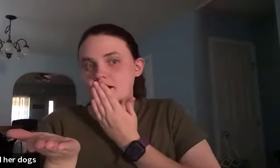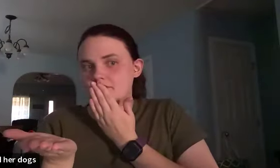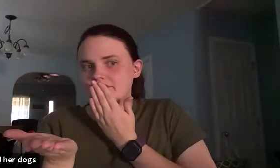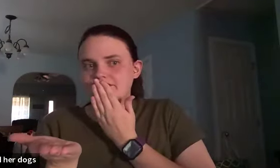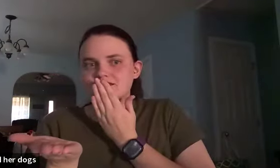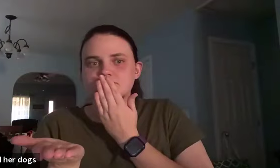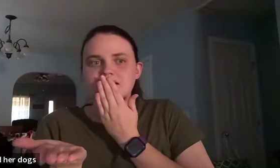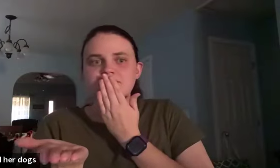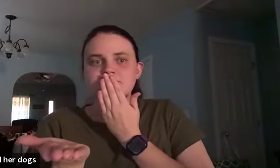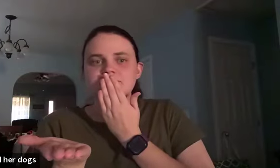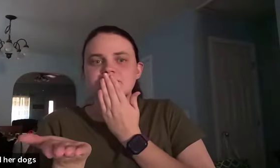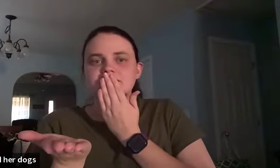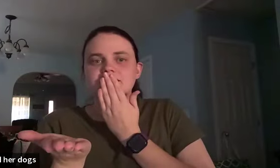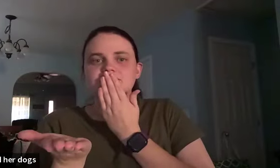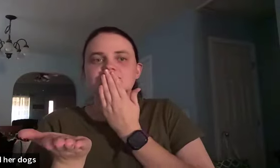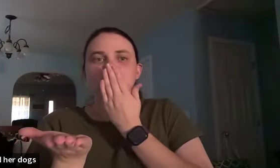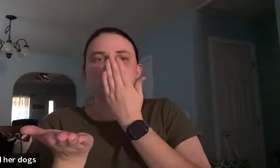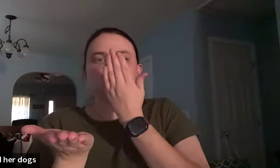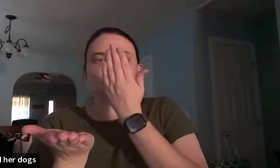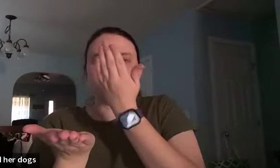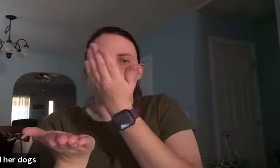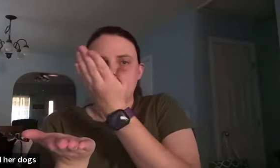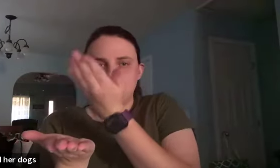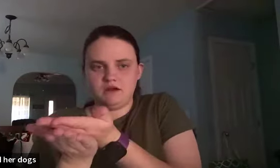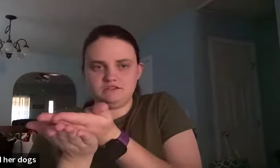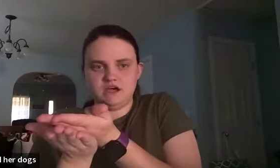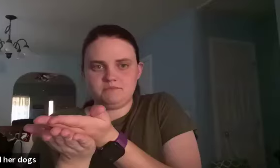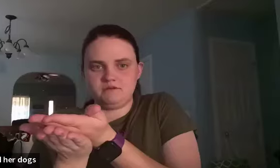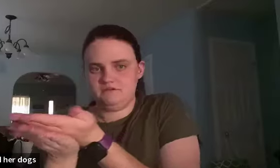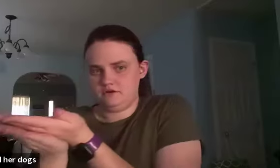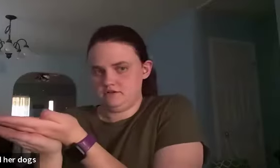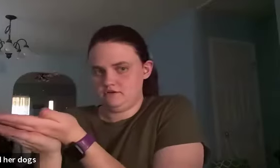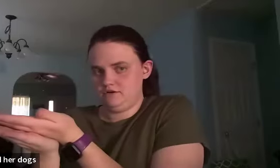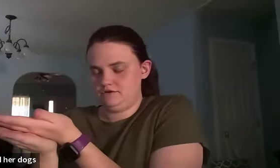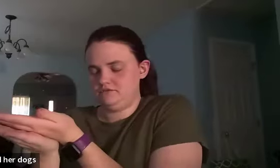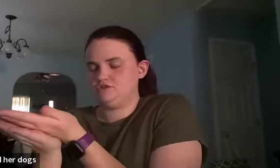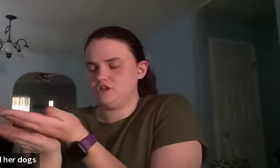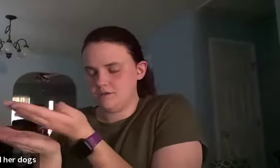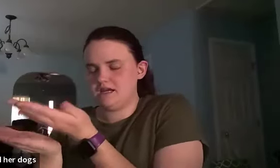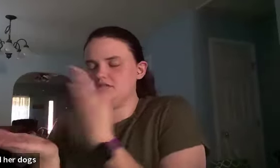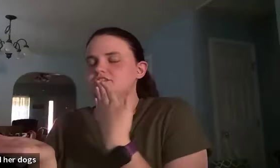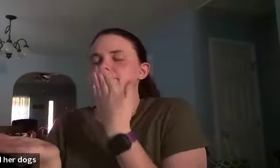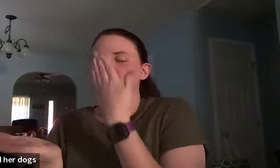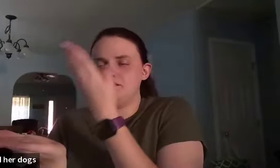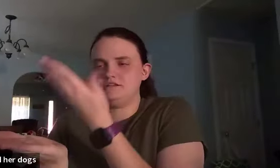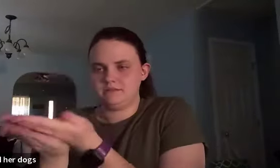mouth like this, okay? And you're going to bring your hand right on top of your dominant hand on top of your